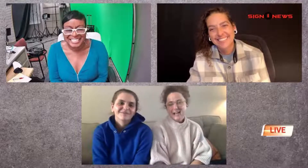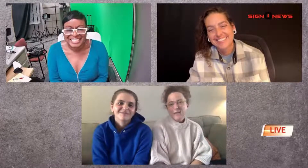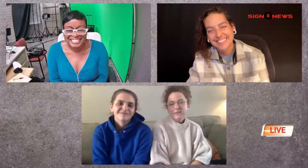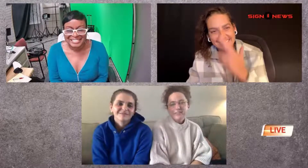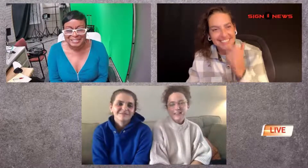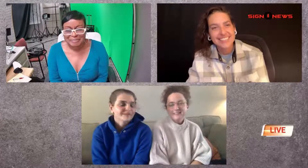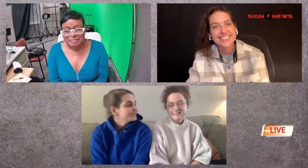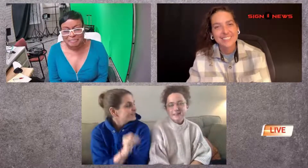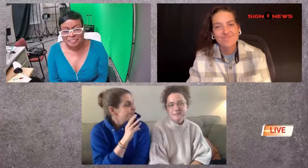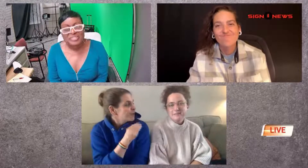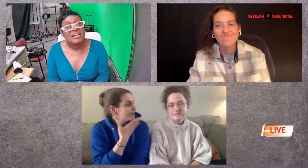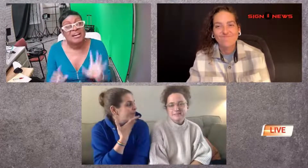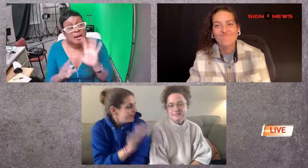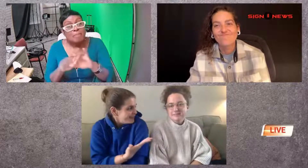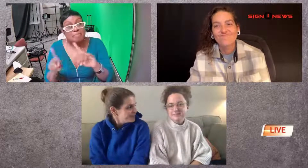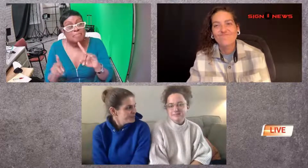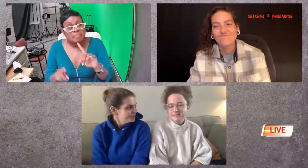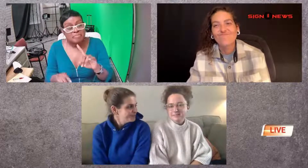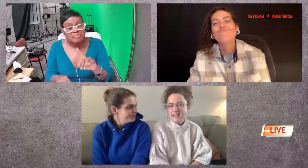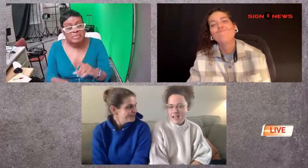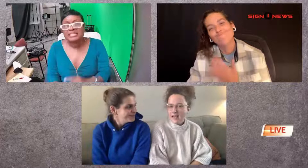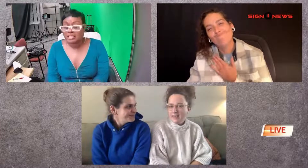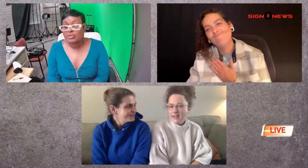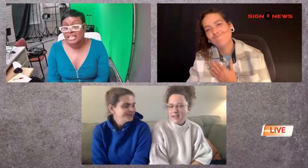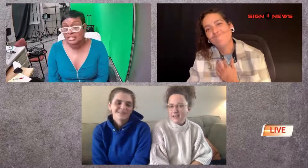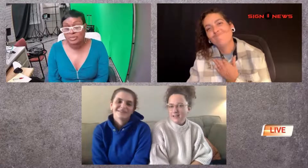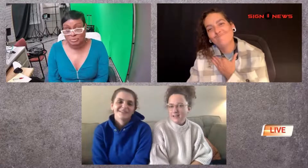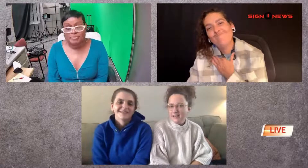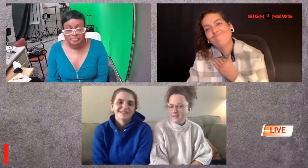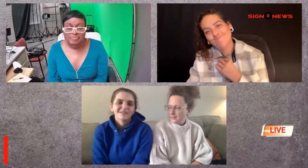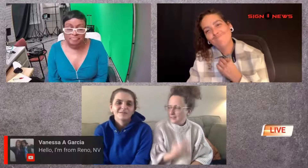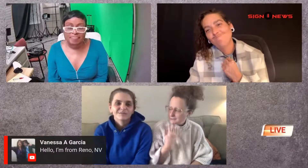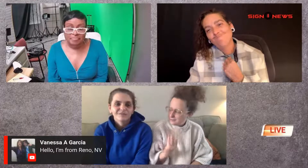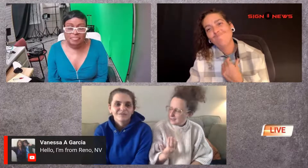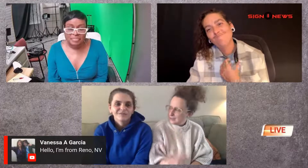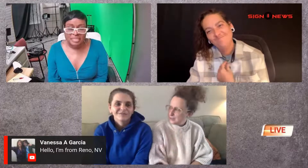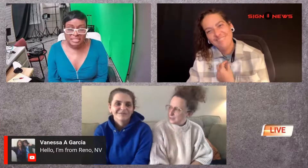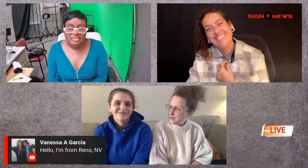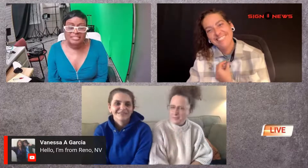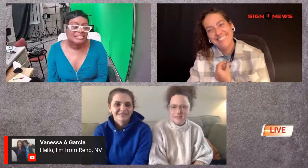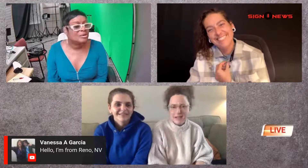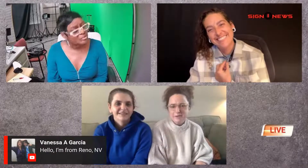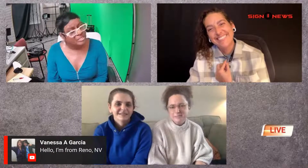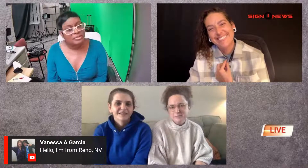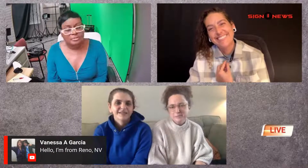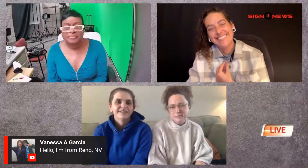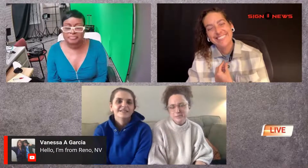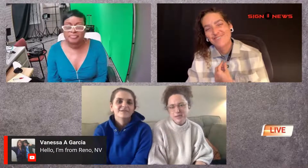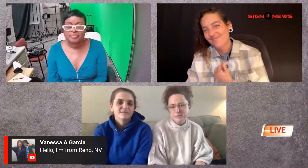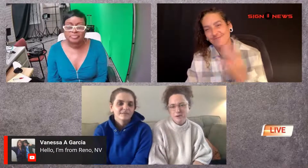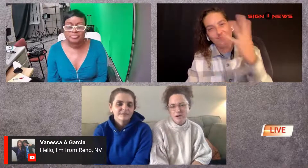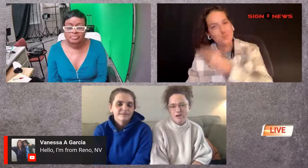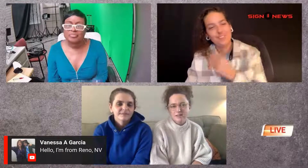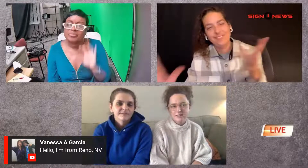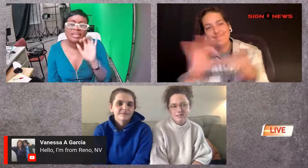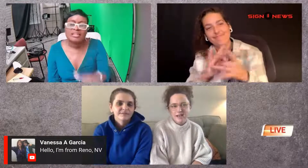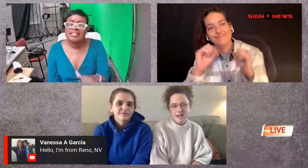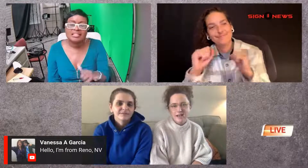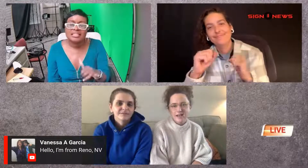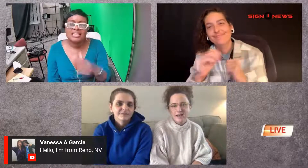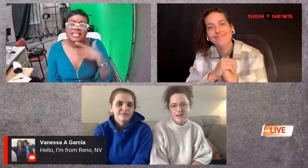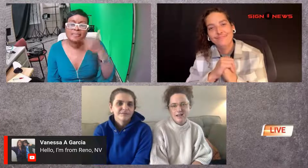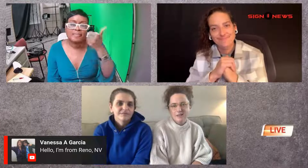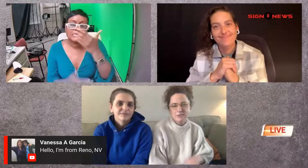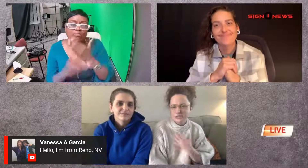You got Vanessa? But that, yeah. But thank you. I got it. Yeah, thank you. That was the best part, is